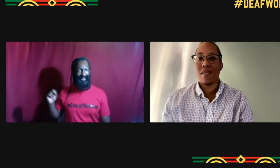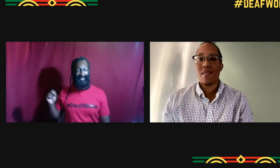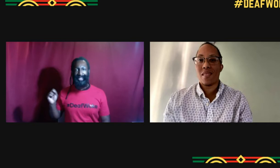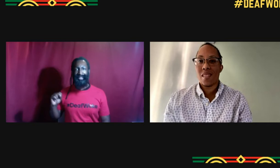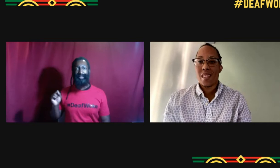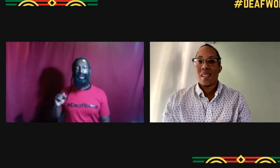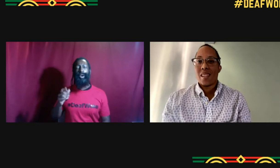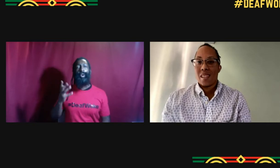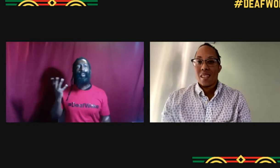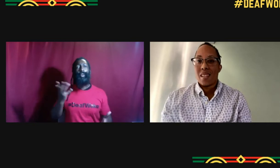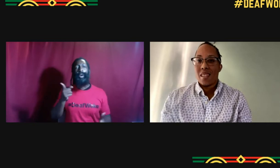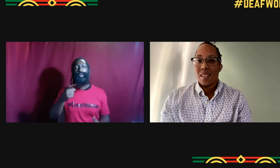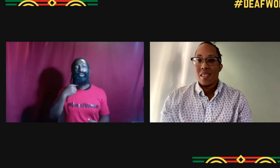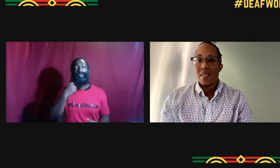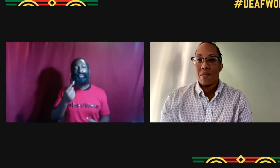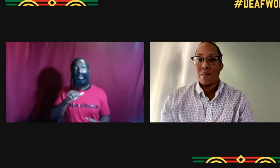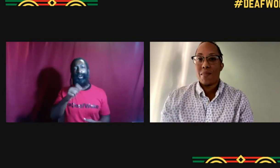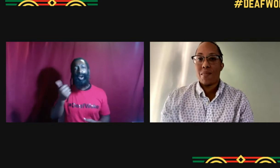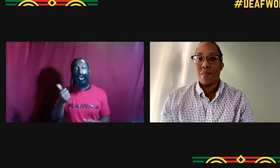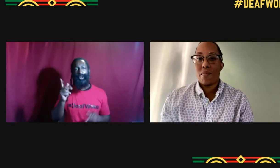myself. Yes.